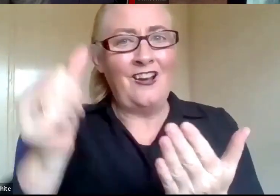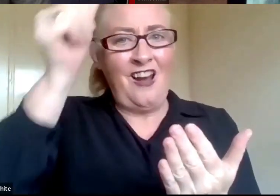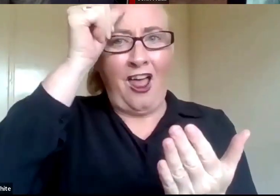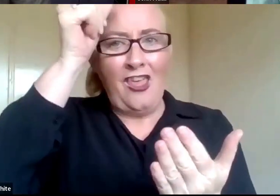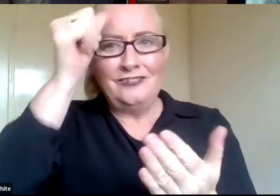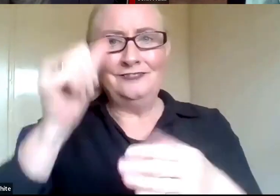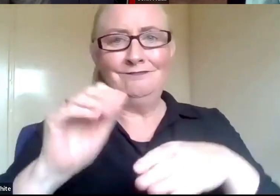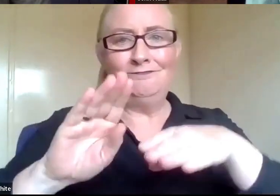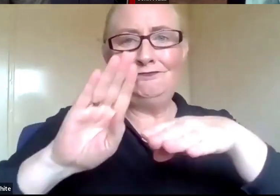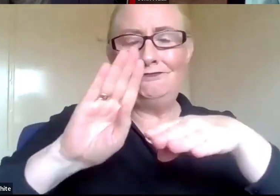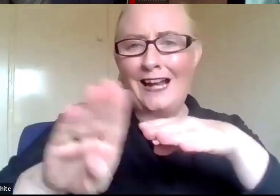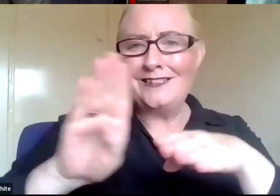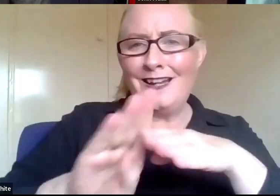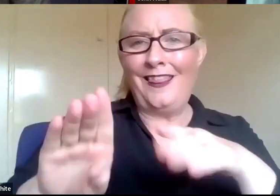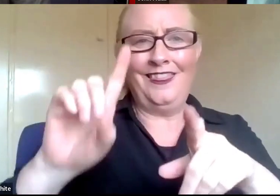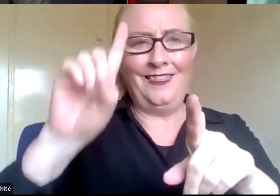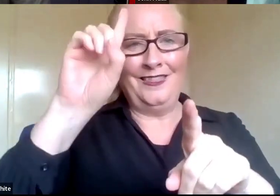leadership.